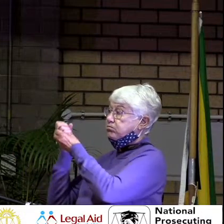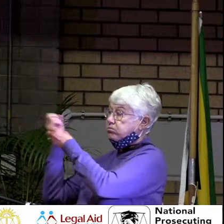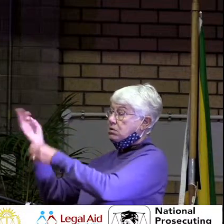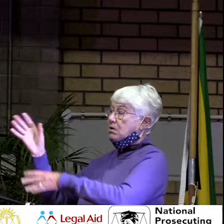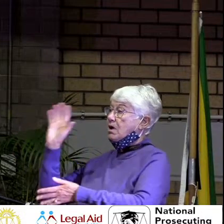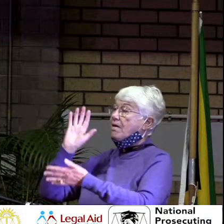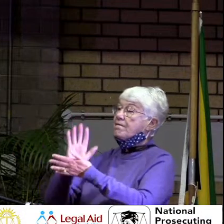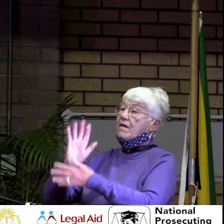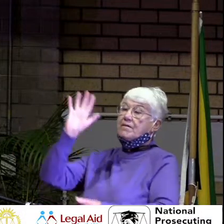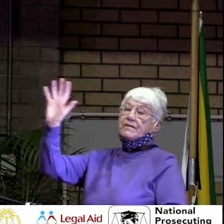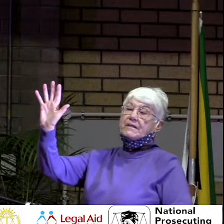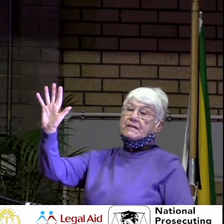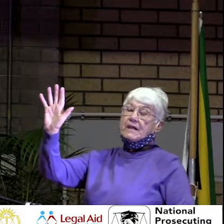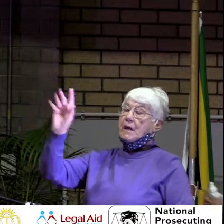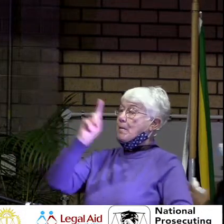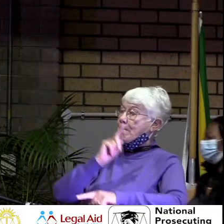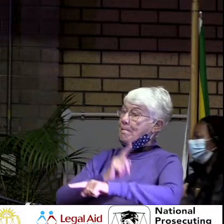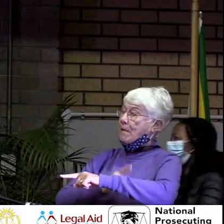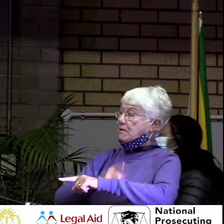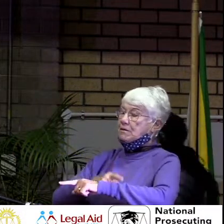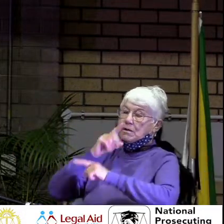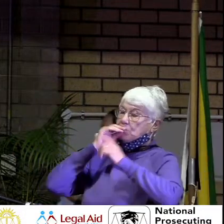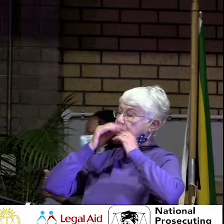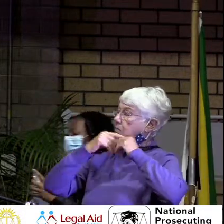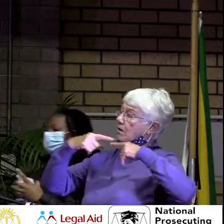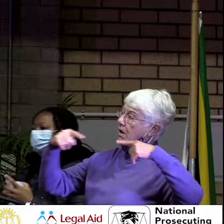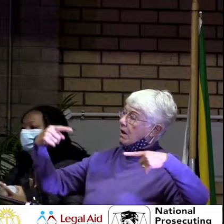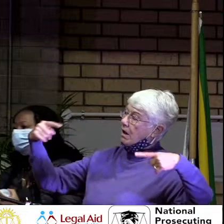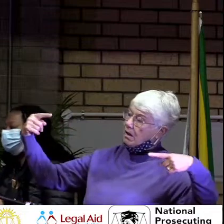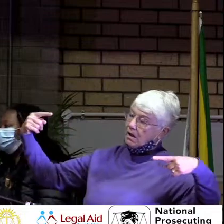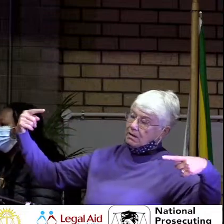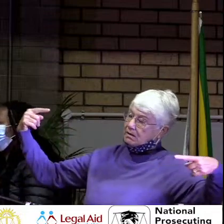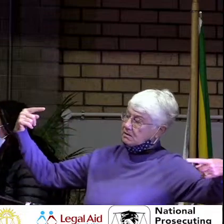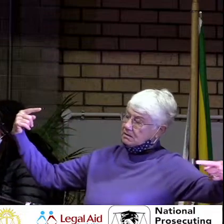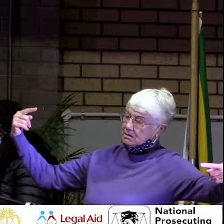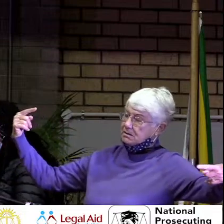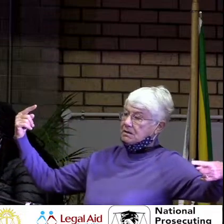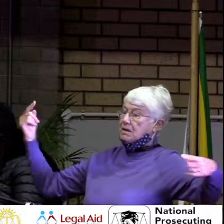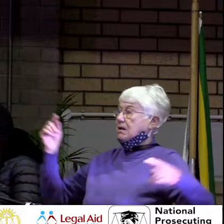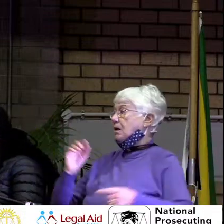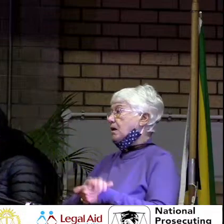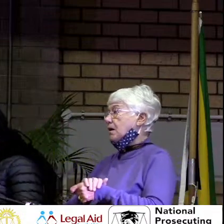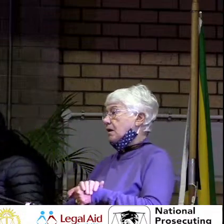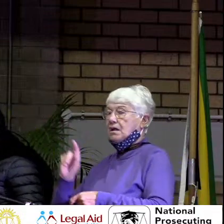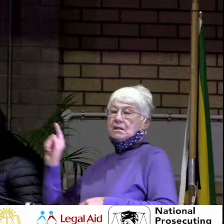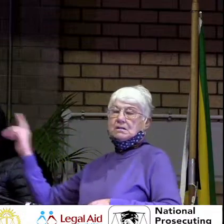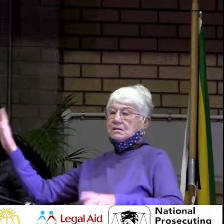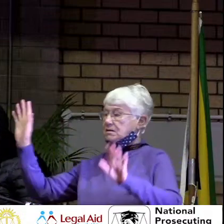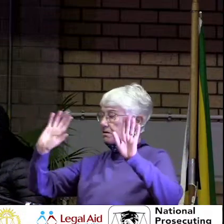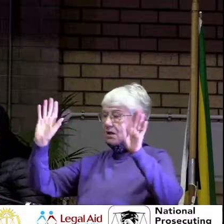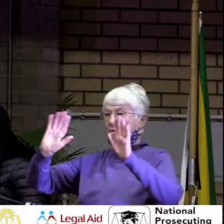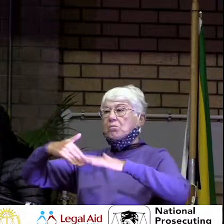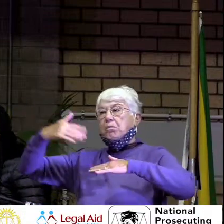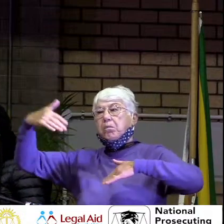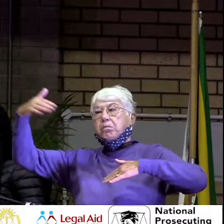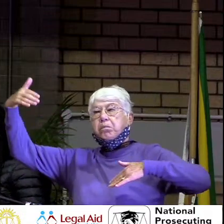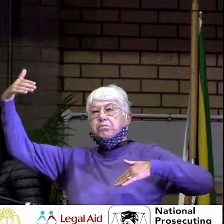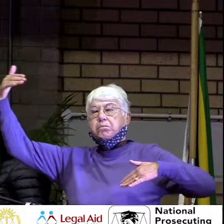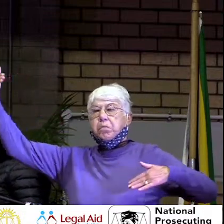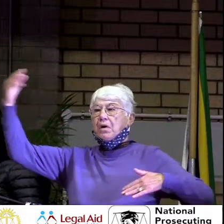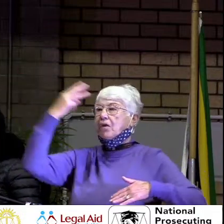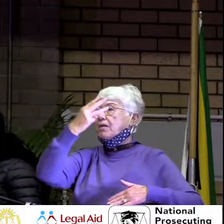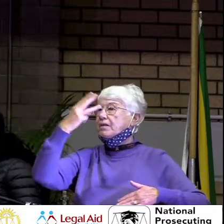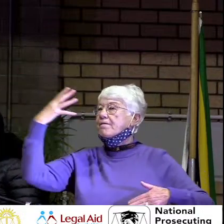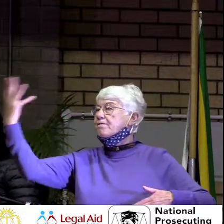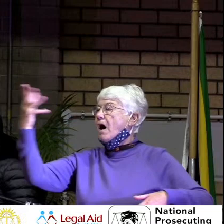will ask him to stop speaking when he goes to 35 minutes. Okay, ladies and gentlemen, thank you very